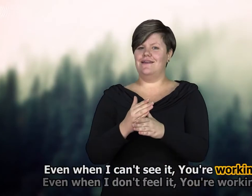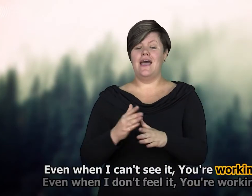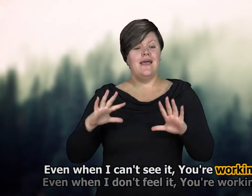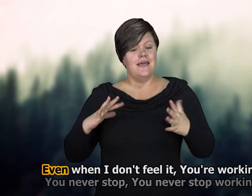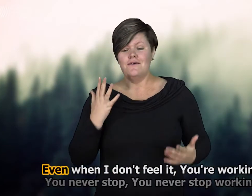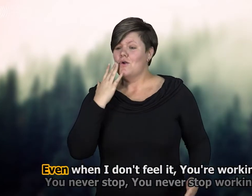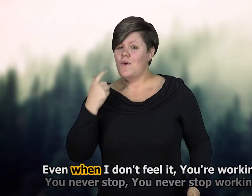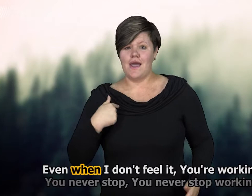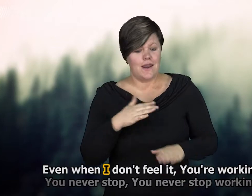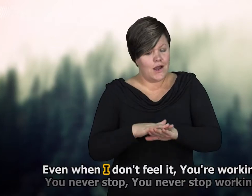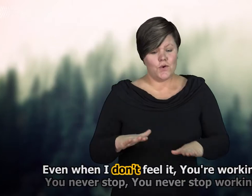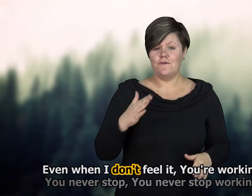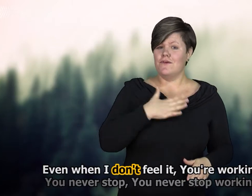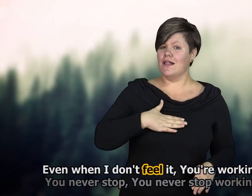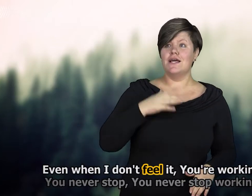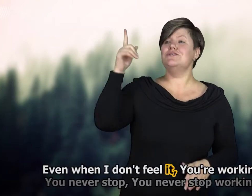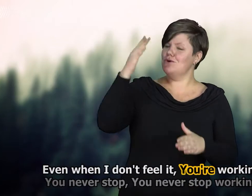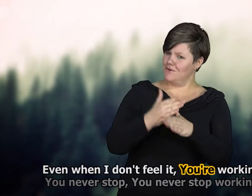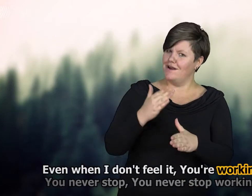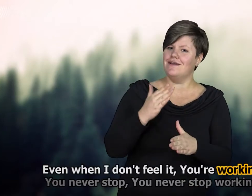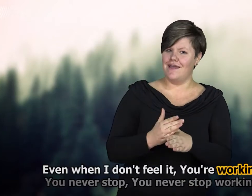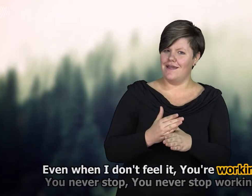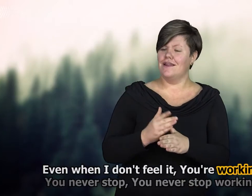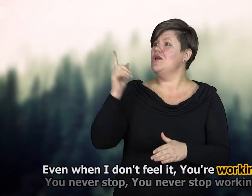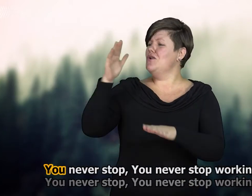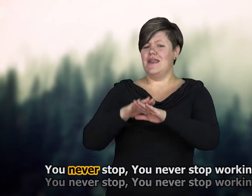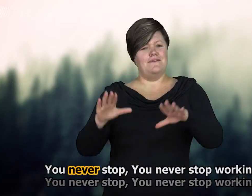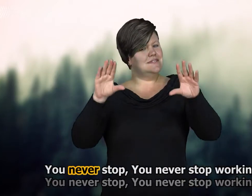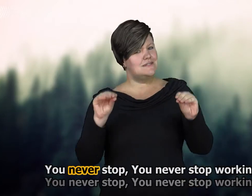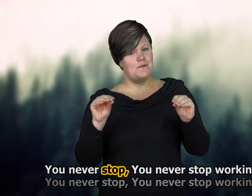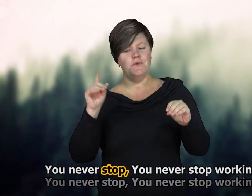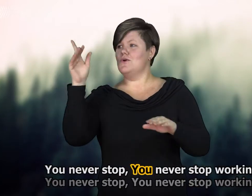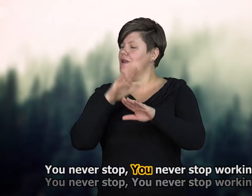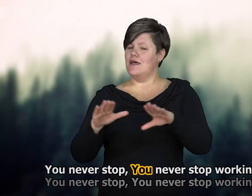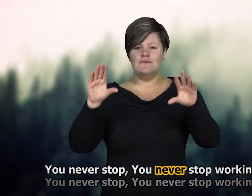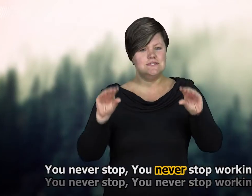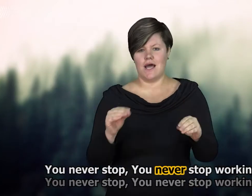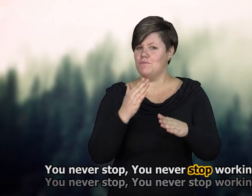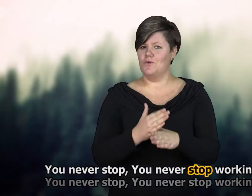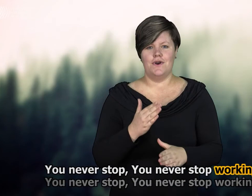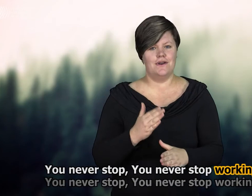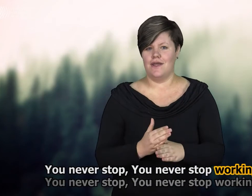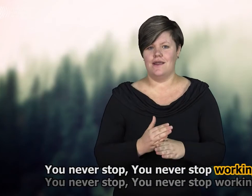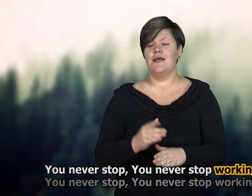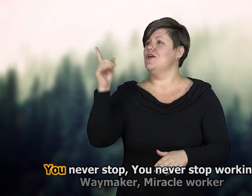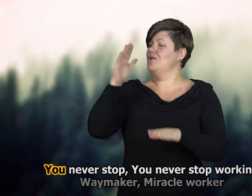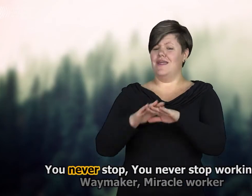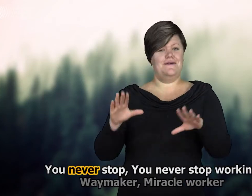Even when I don't feel it, you're workin' You never stop, you never stop workin' You never